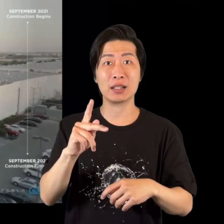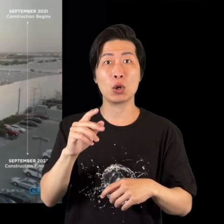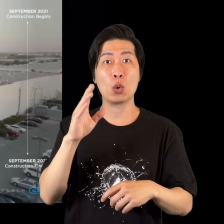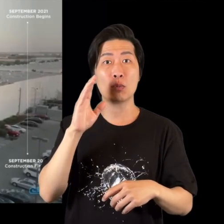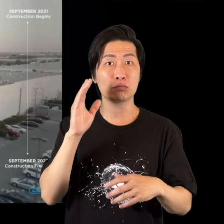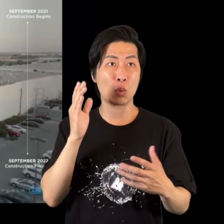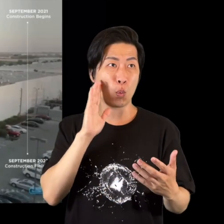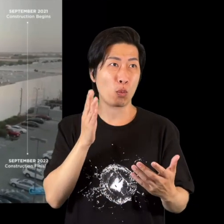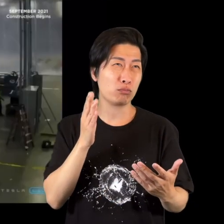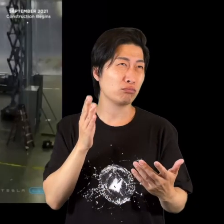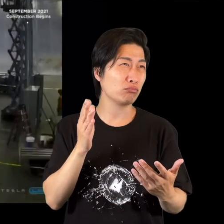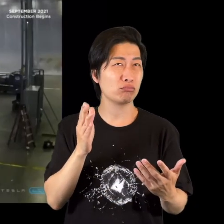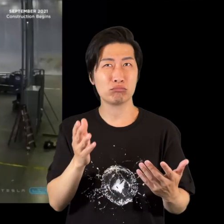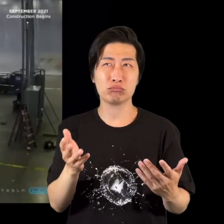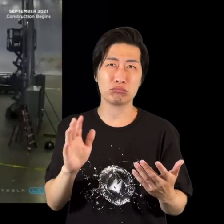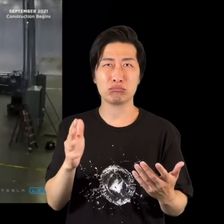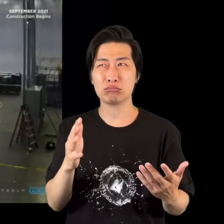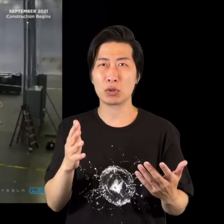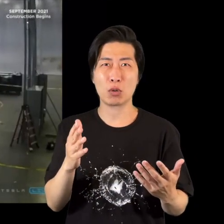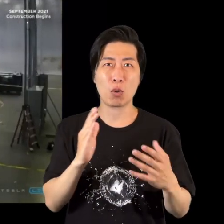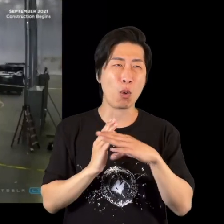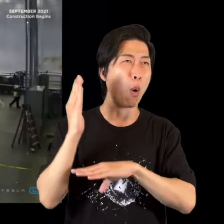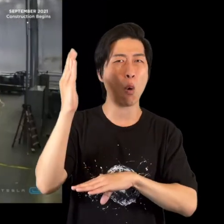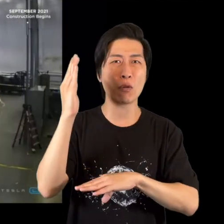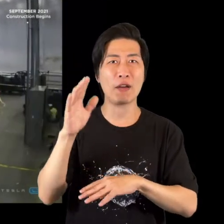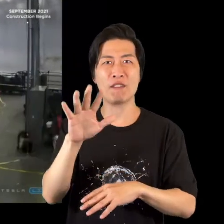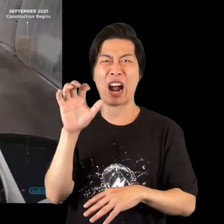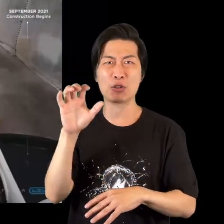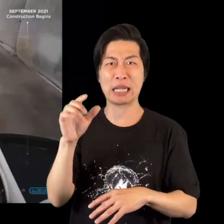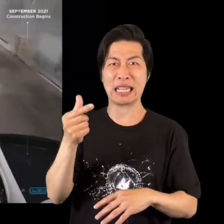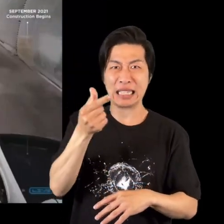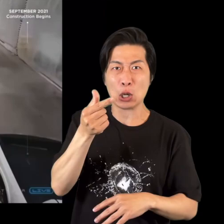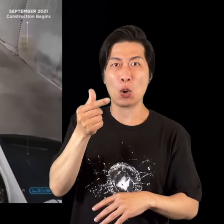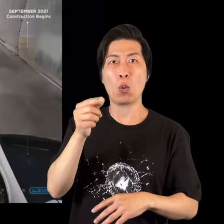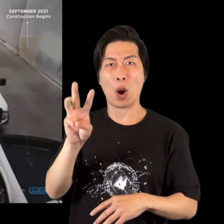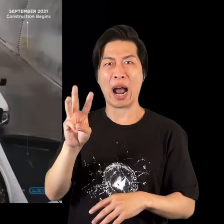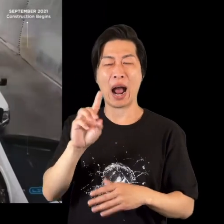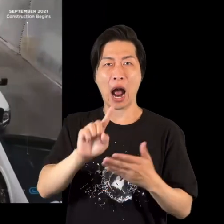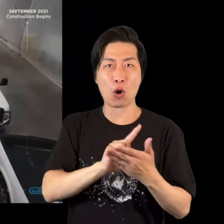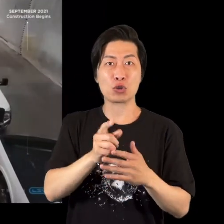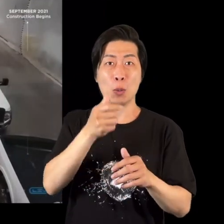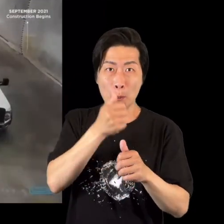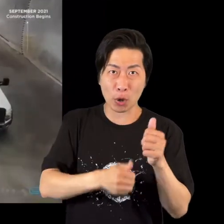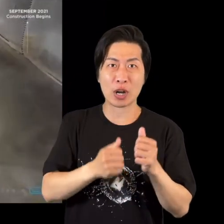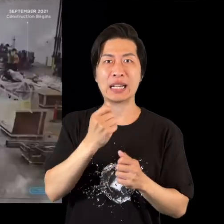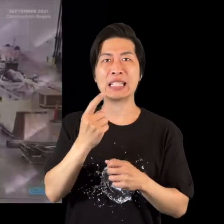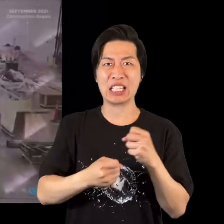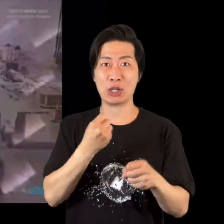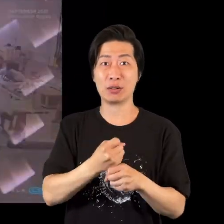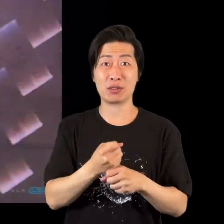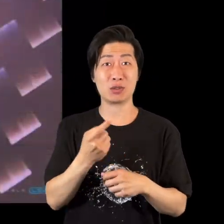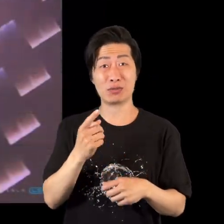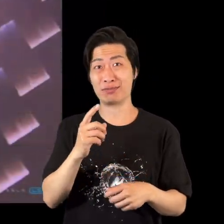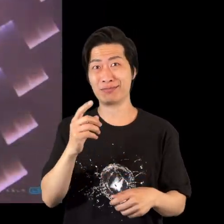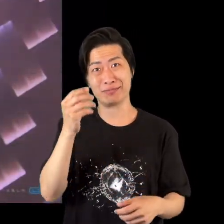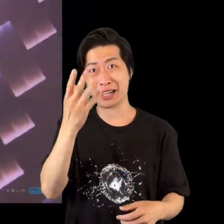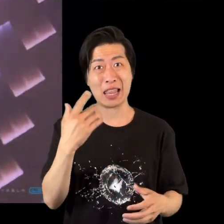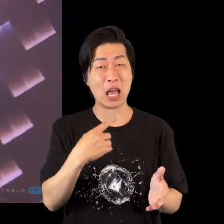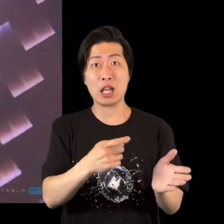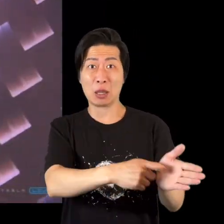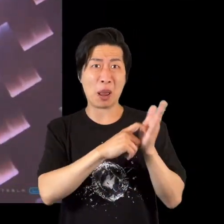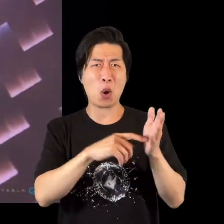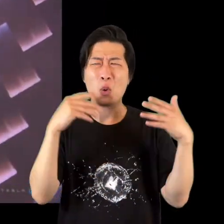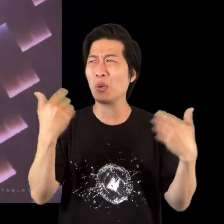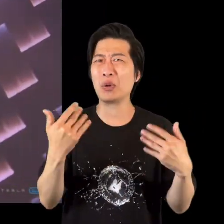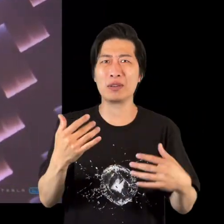pack activity went well in excess of 500 gigawatt hours per year. So the demand